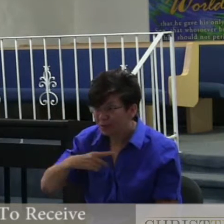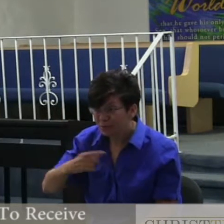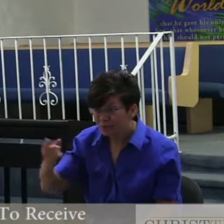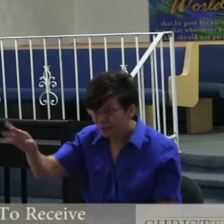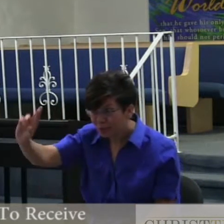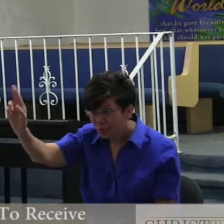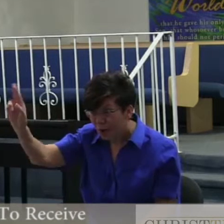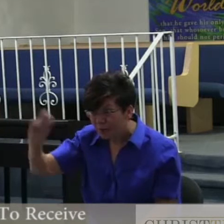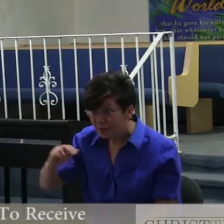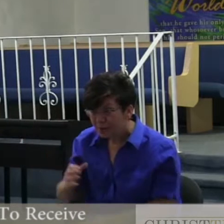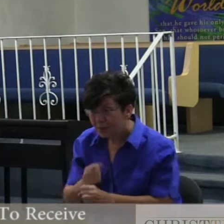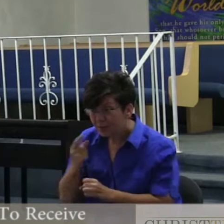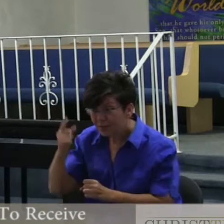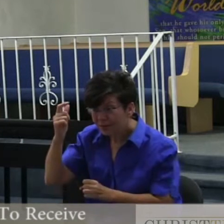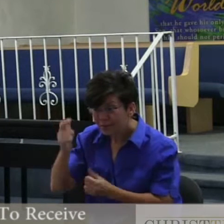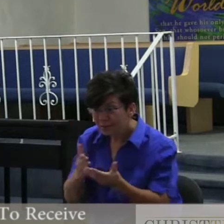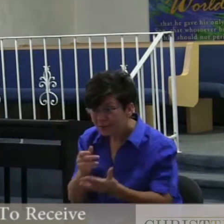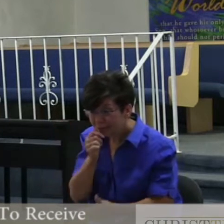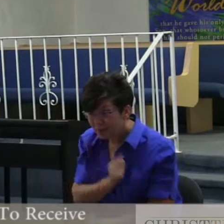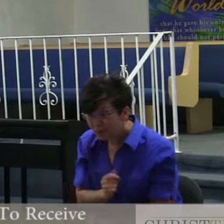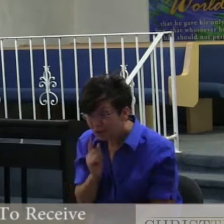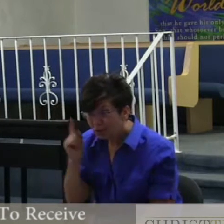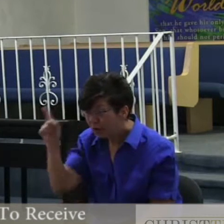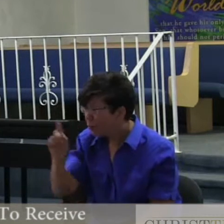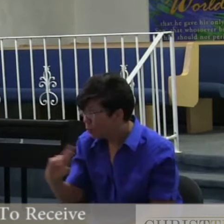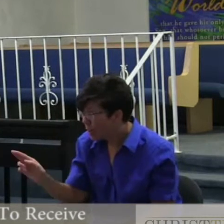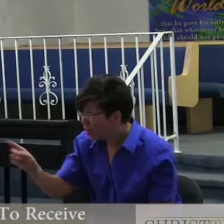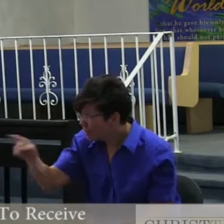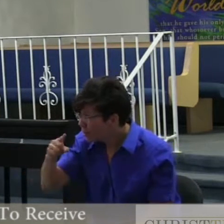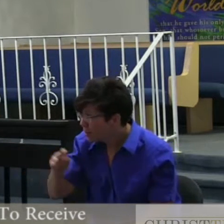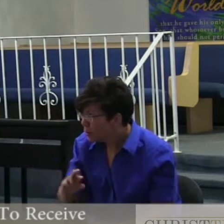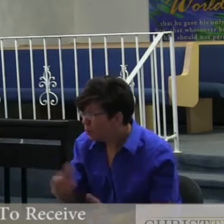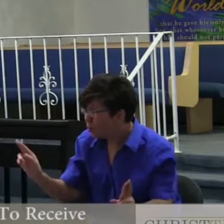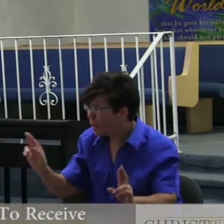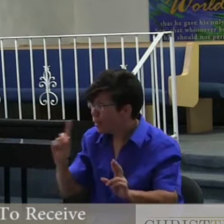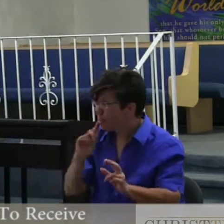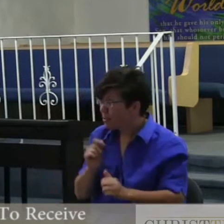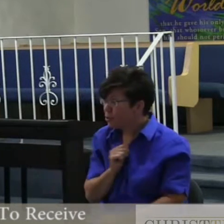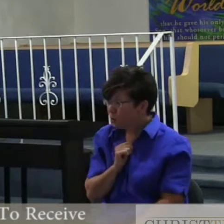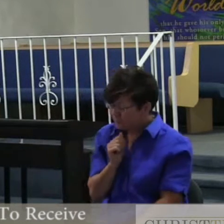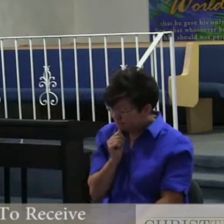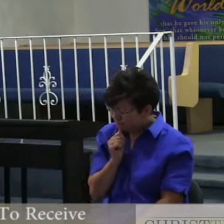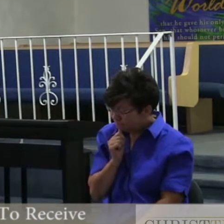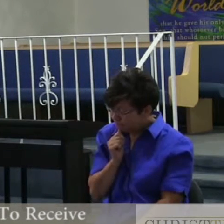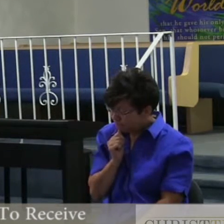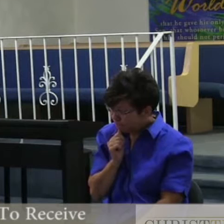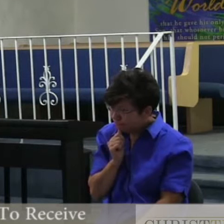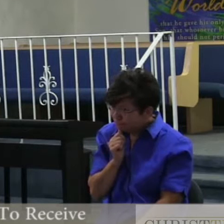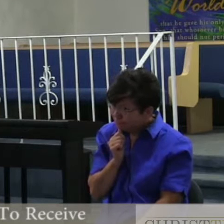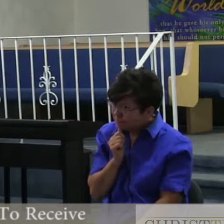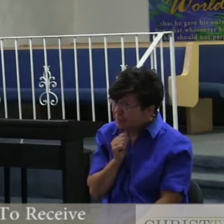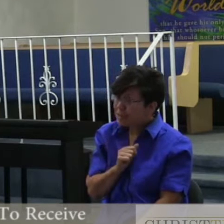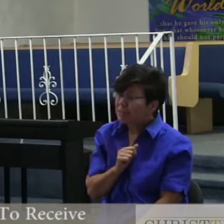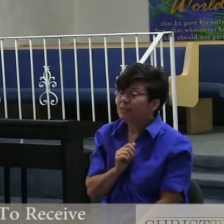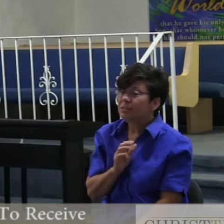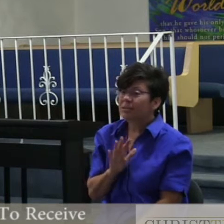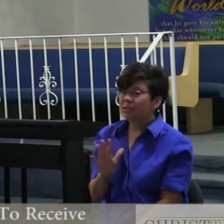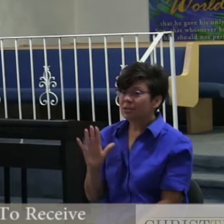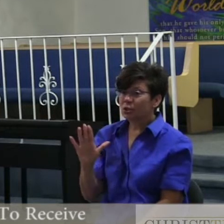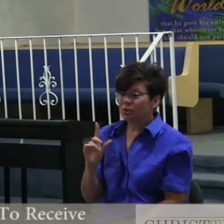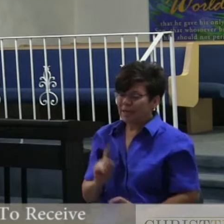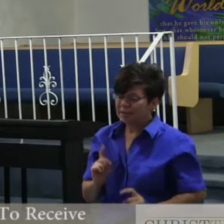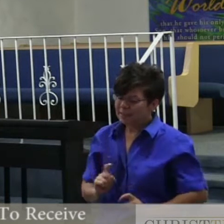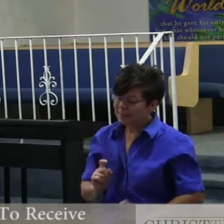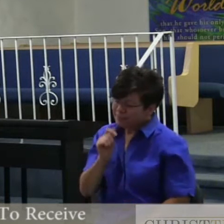Are you ready to suffer for God? Are you ready to tolerate and put up with your test or